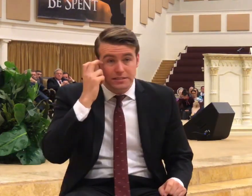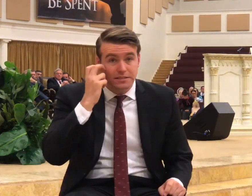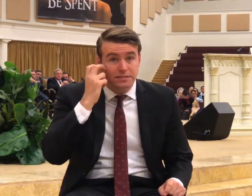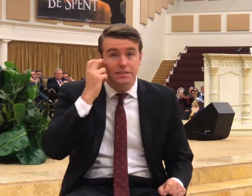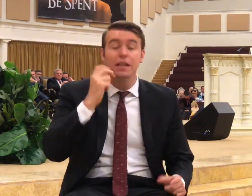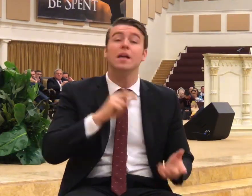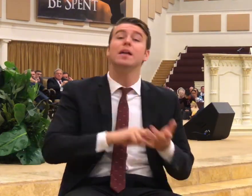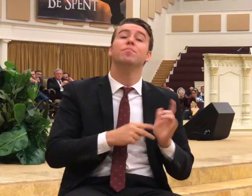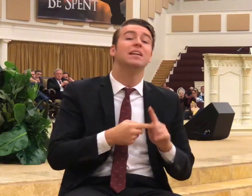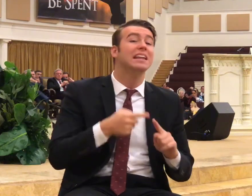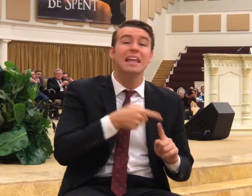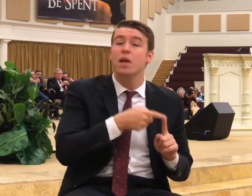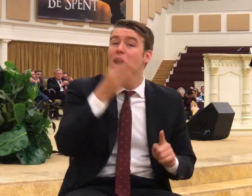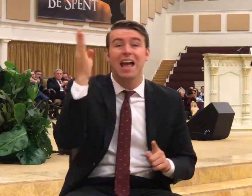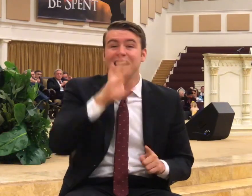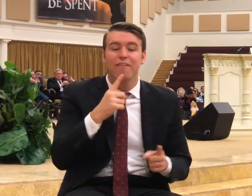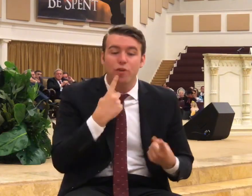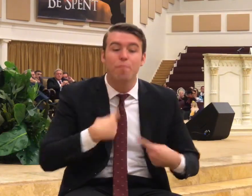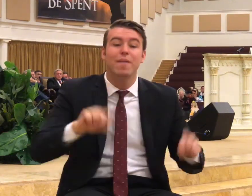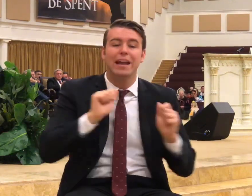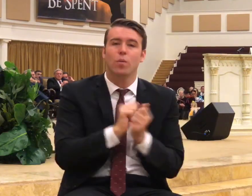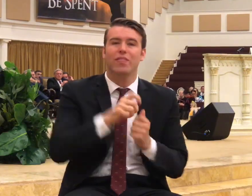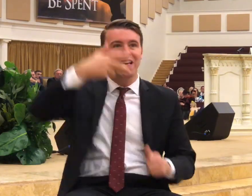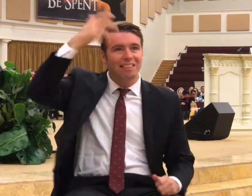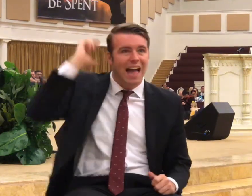he would have never made it in the lion's den.